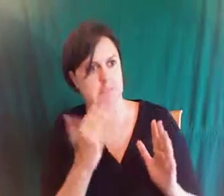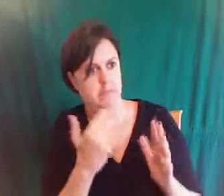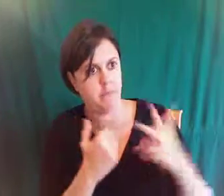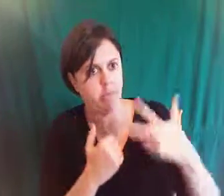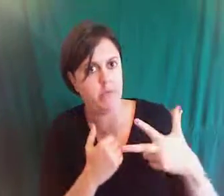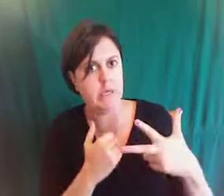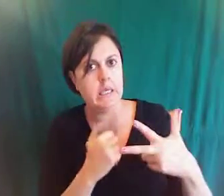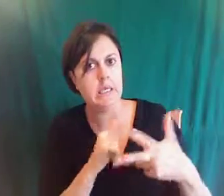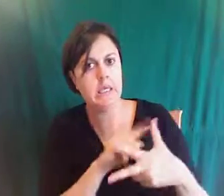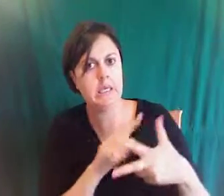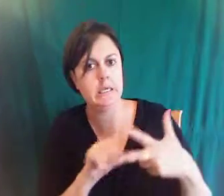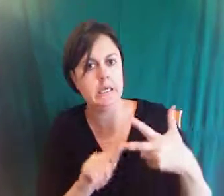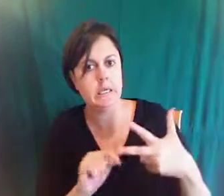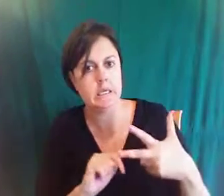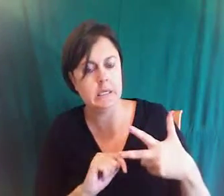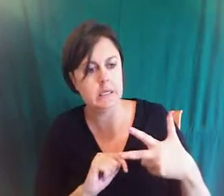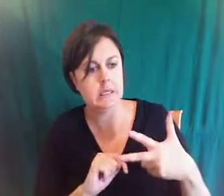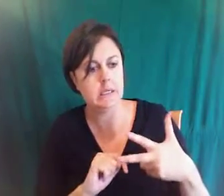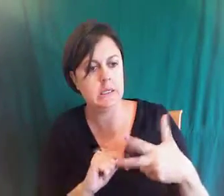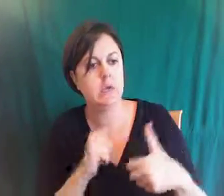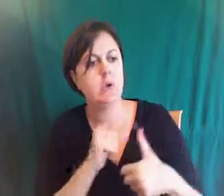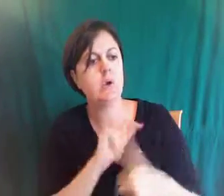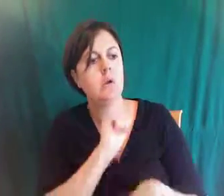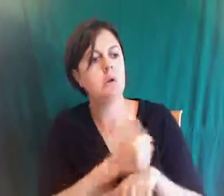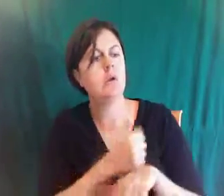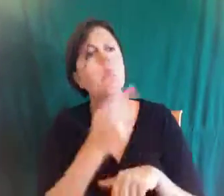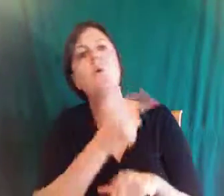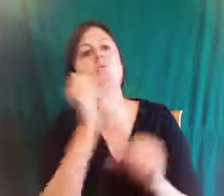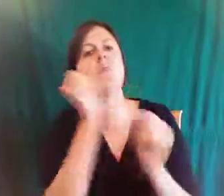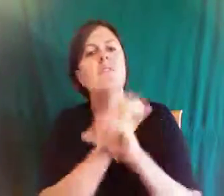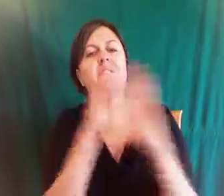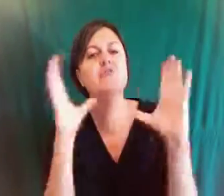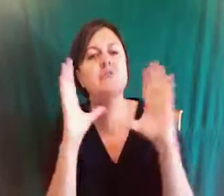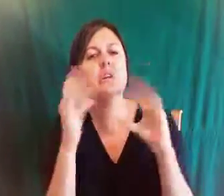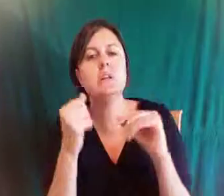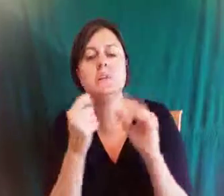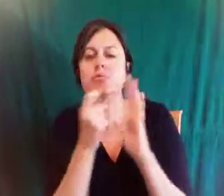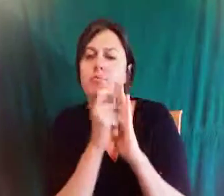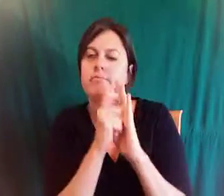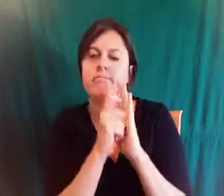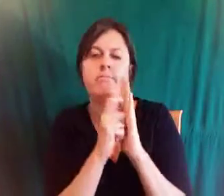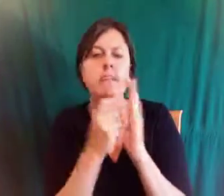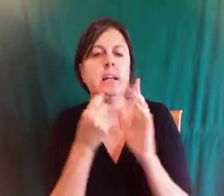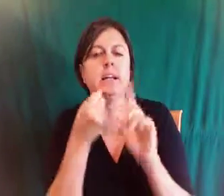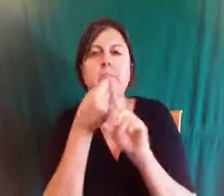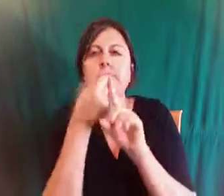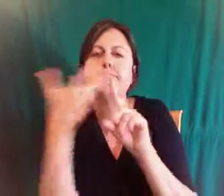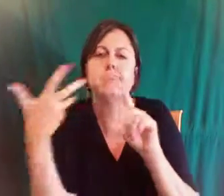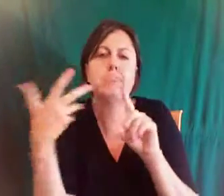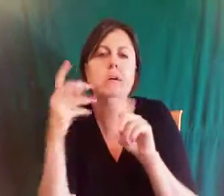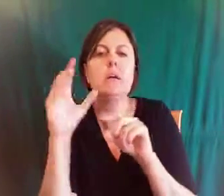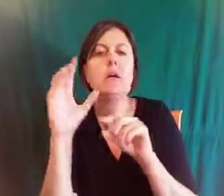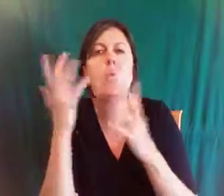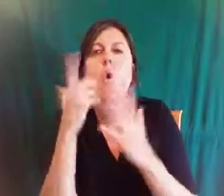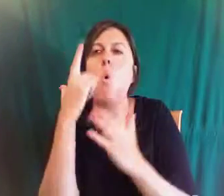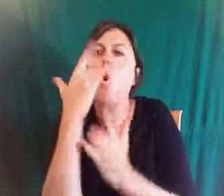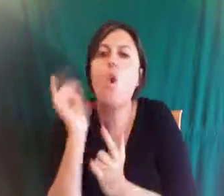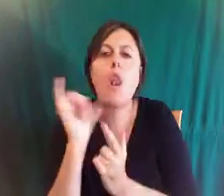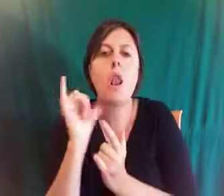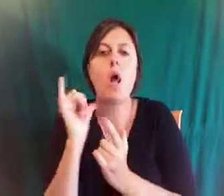you created the vision with all of the details and secondly you determined what